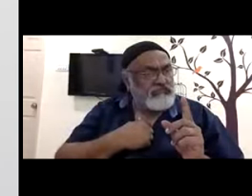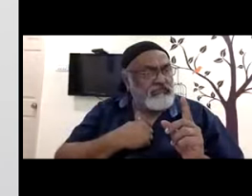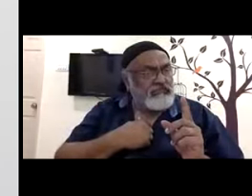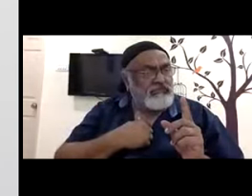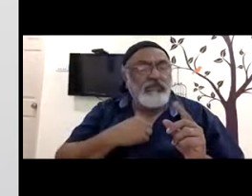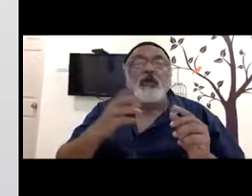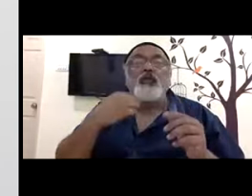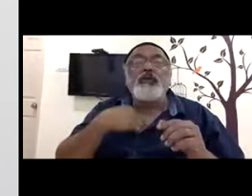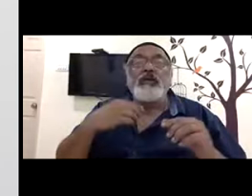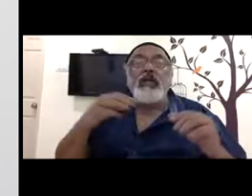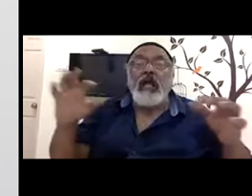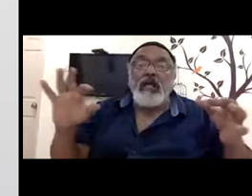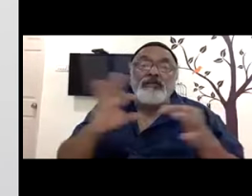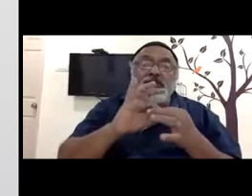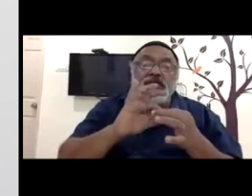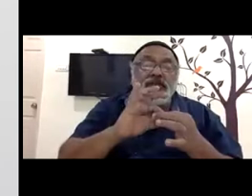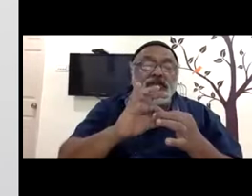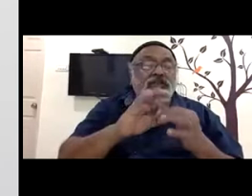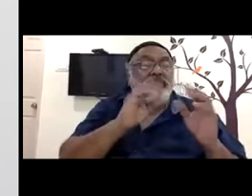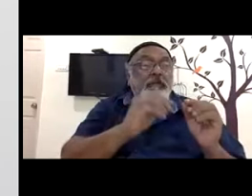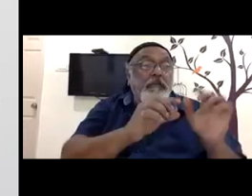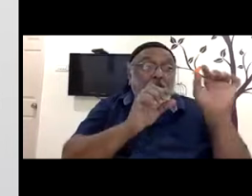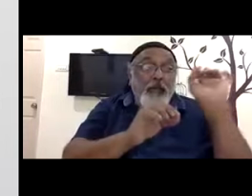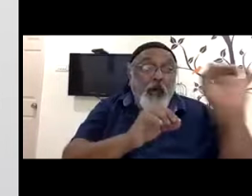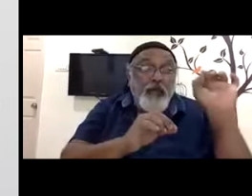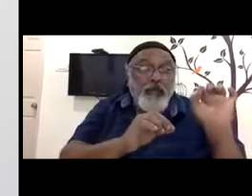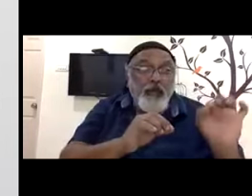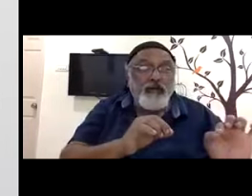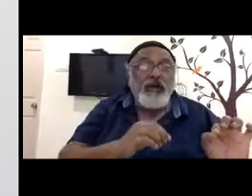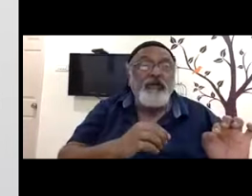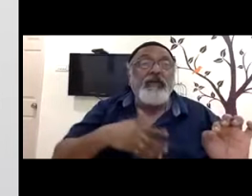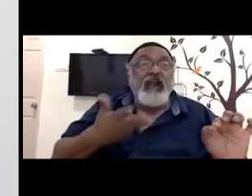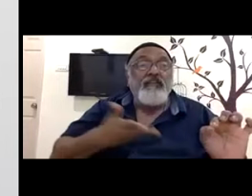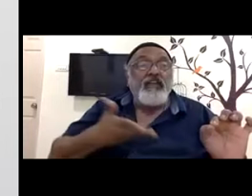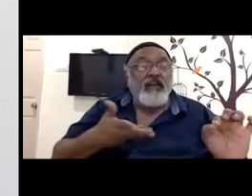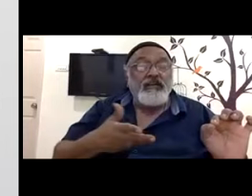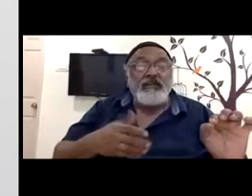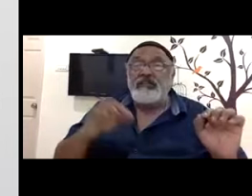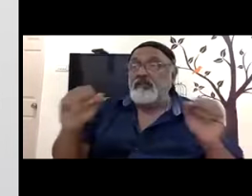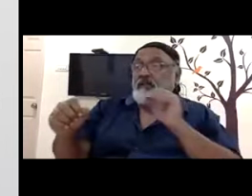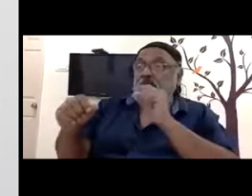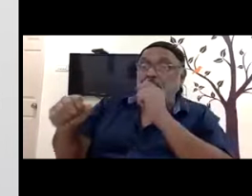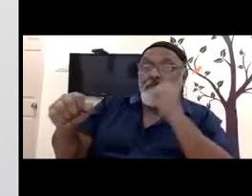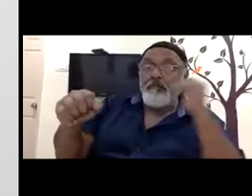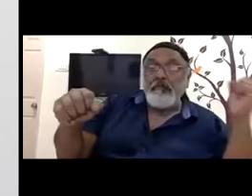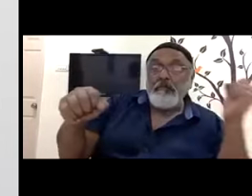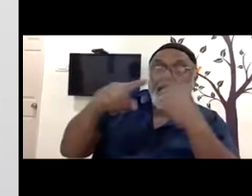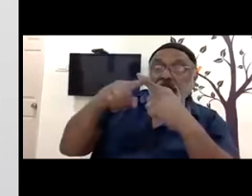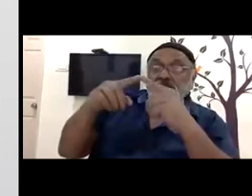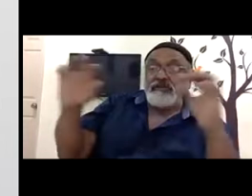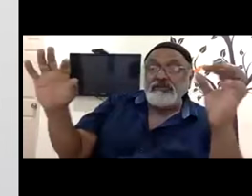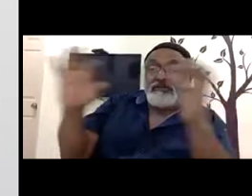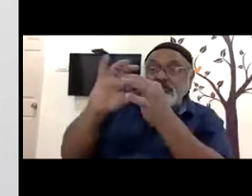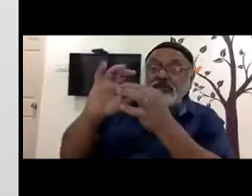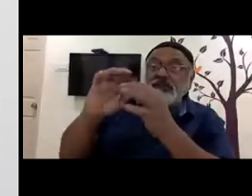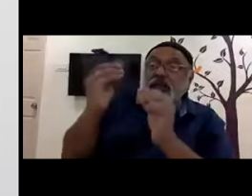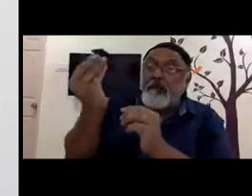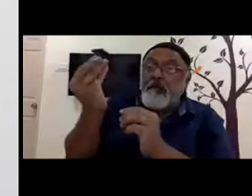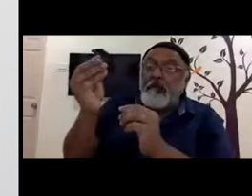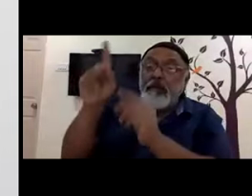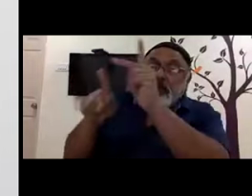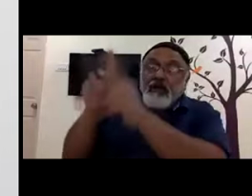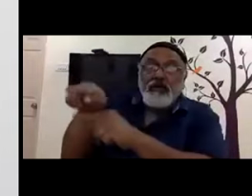associate certain characteristics or certain traits or certain beliefs with only some population. For example,